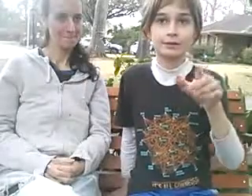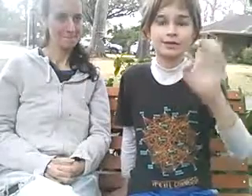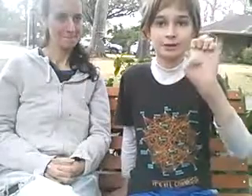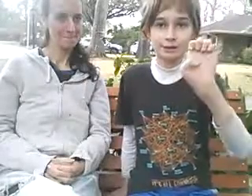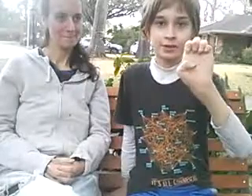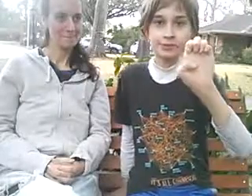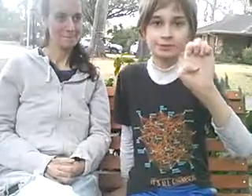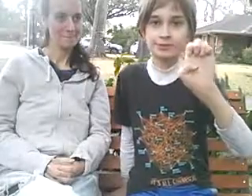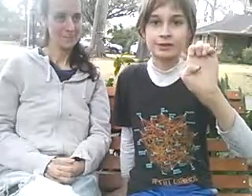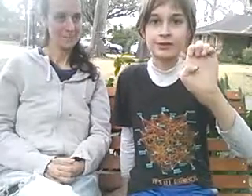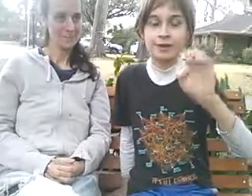E,